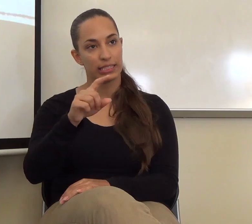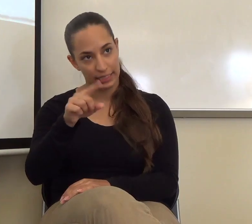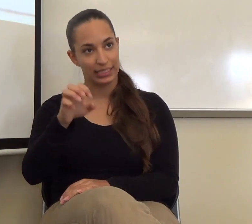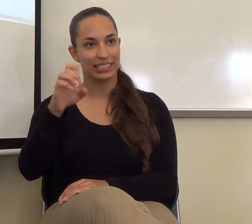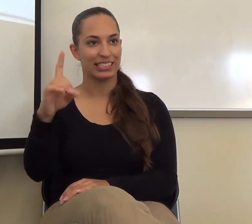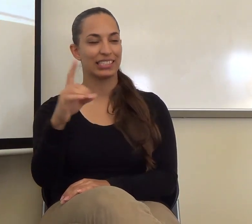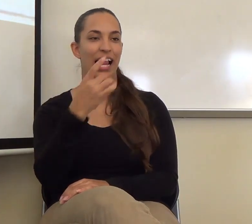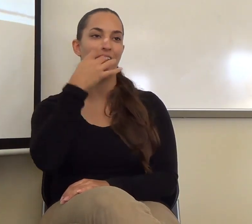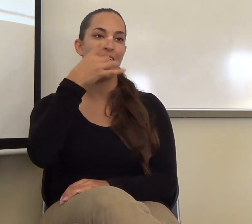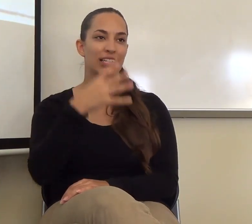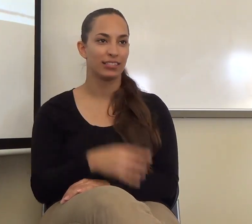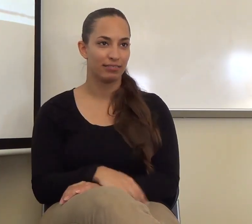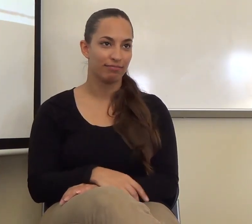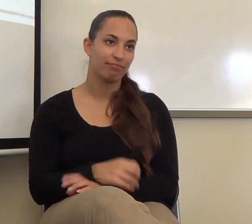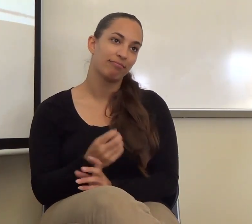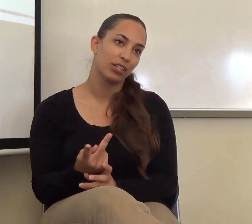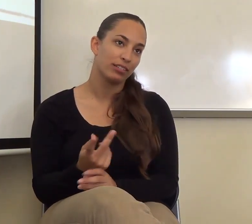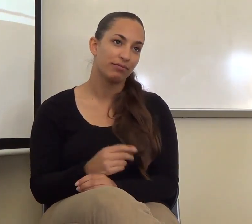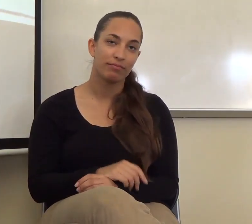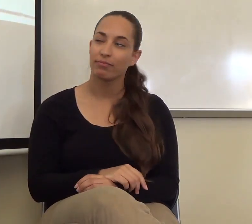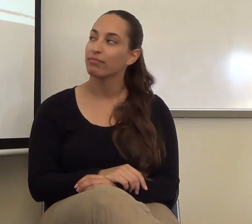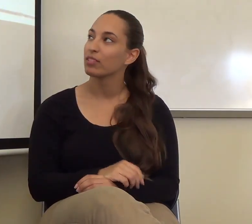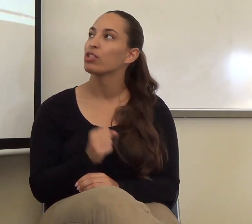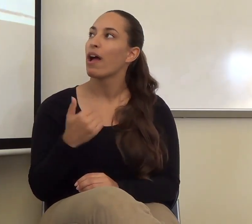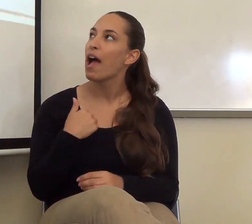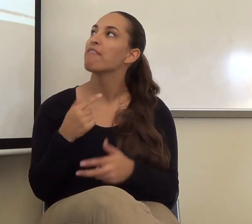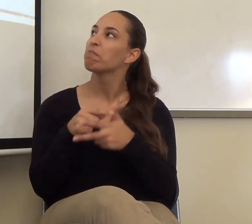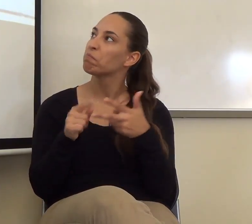Right? So I've got a list of 3 things.